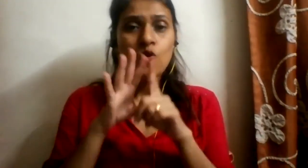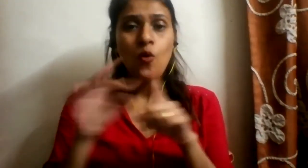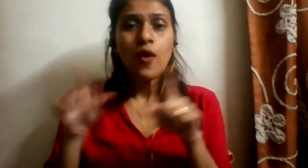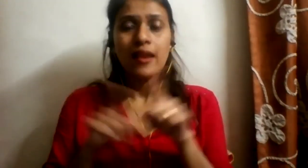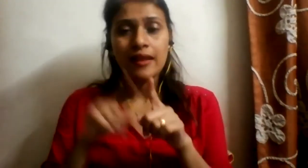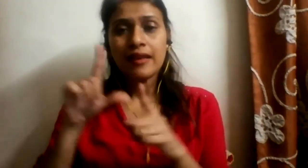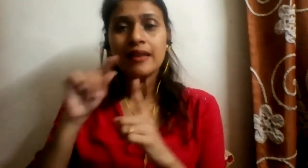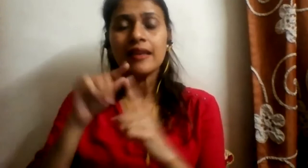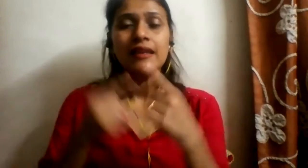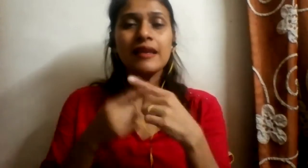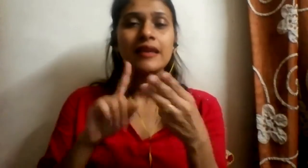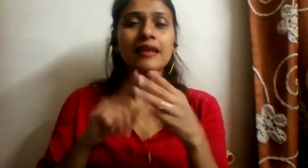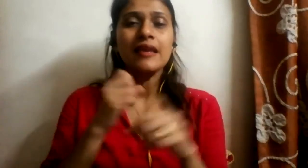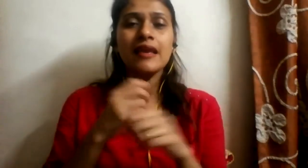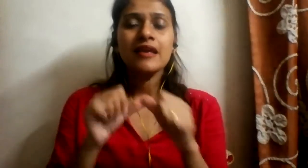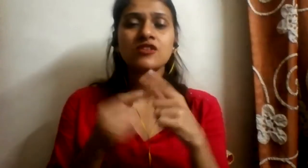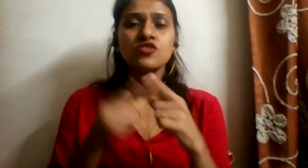We are with the petitioner. We are helping them.